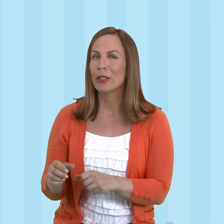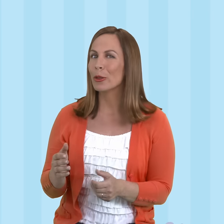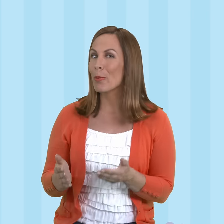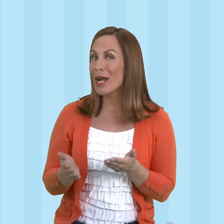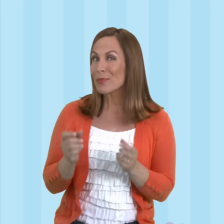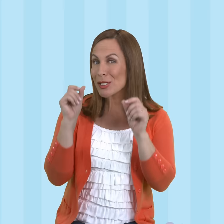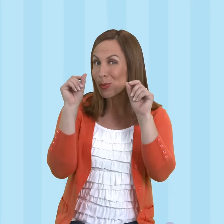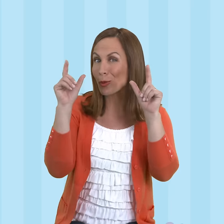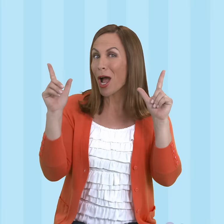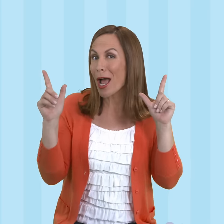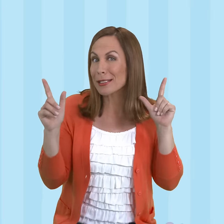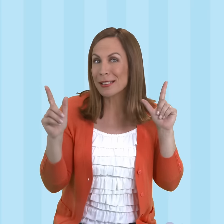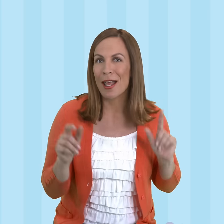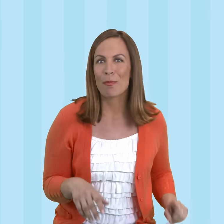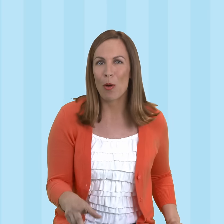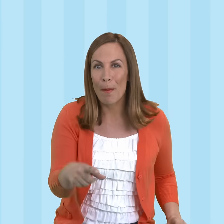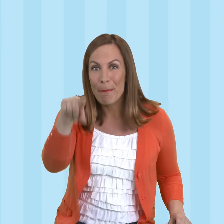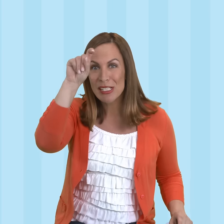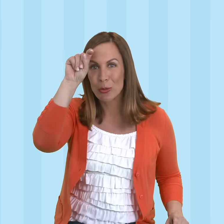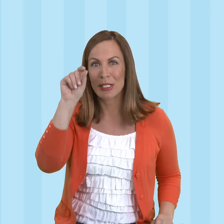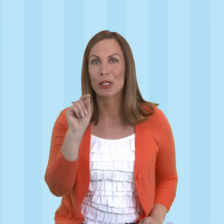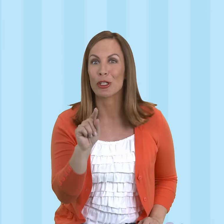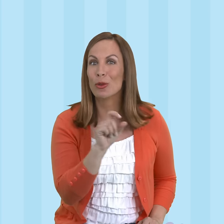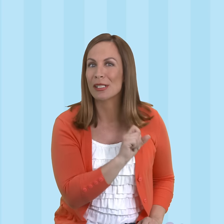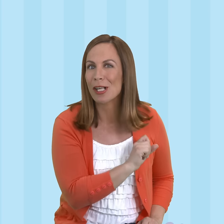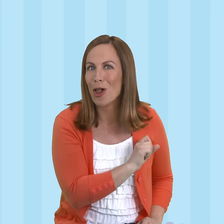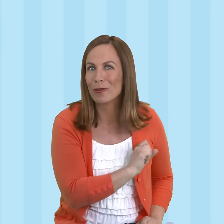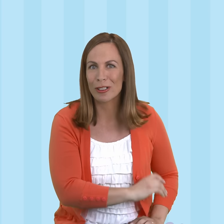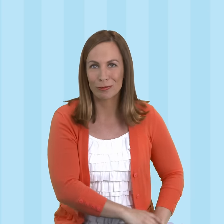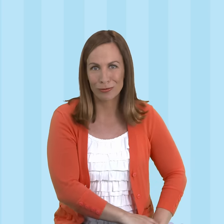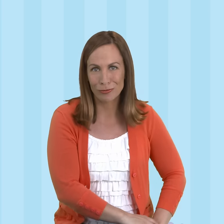You might be surprised by what mysteries you can solve.